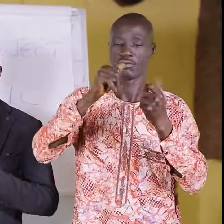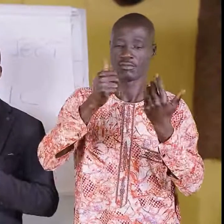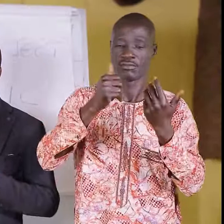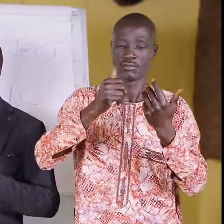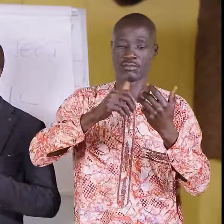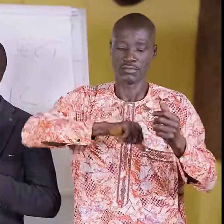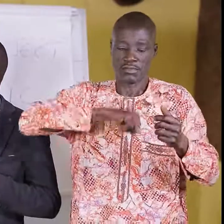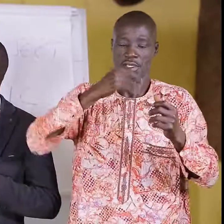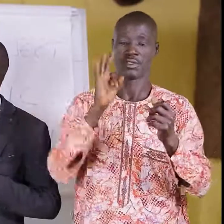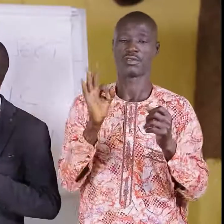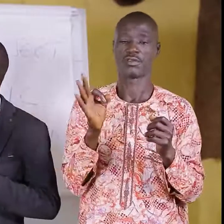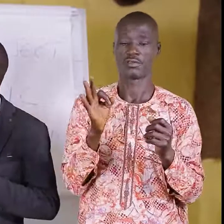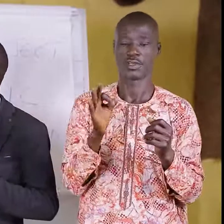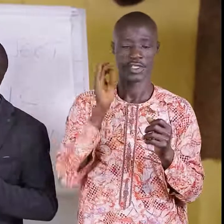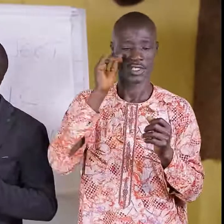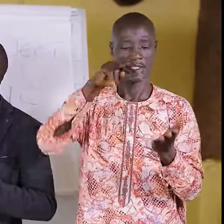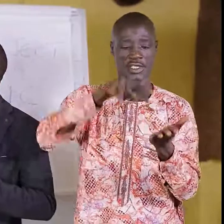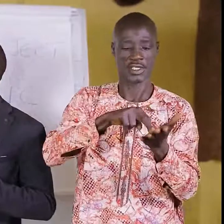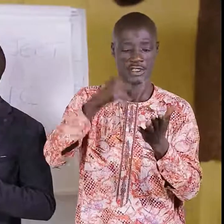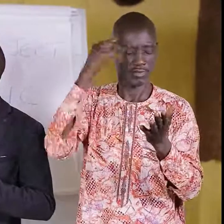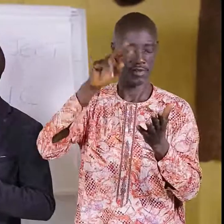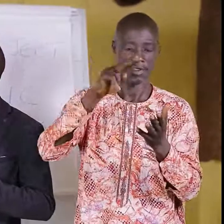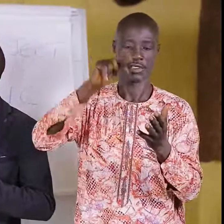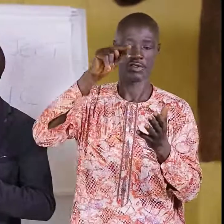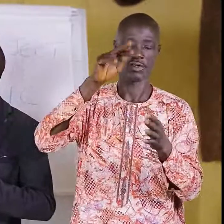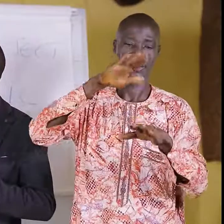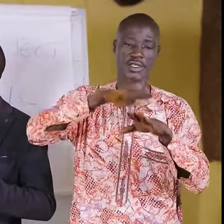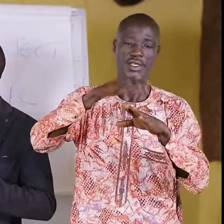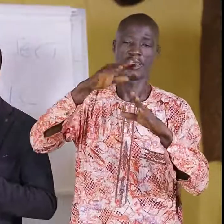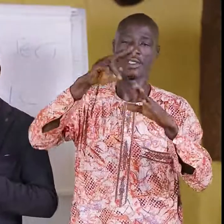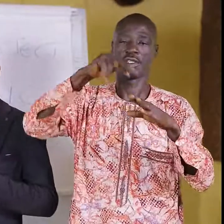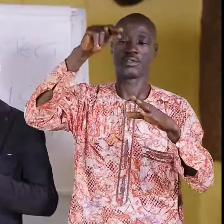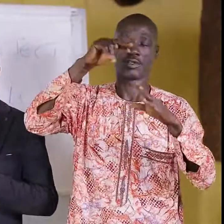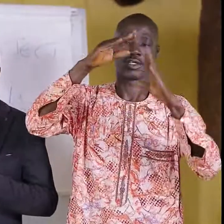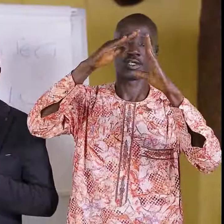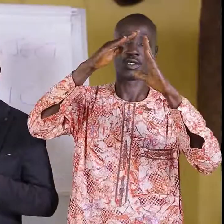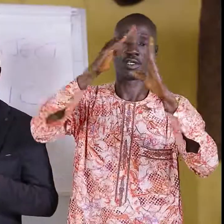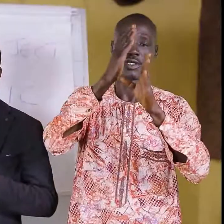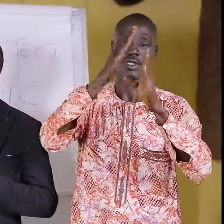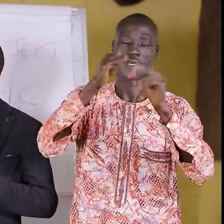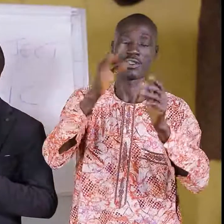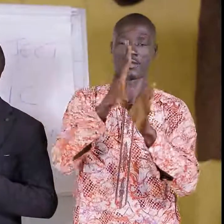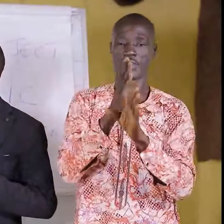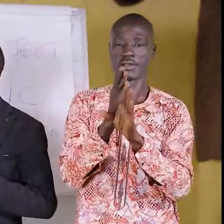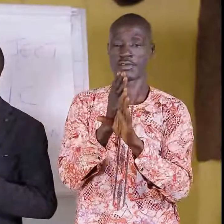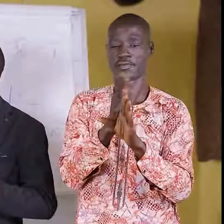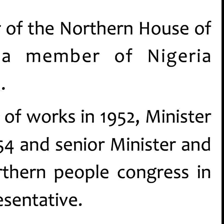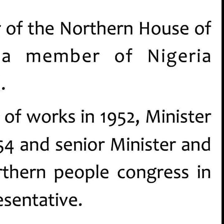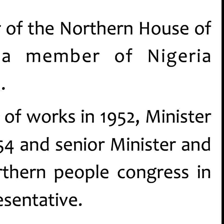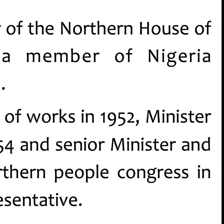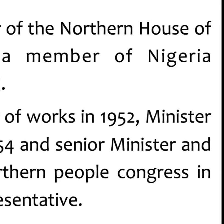so instantly, he represented the North at the Northern House of Assembly and became a member of the Legislative